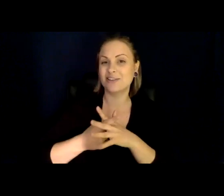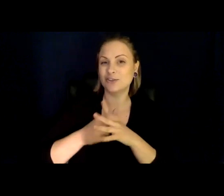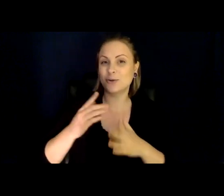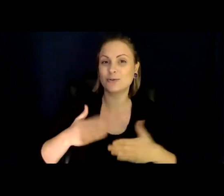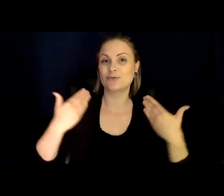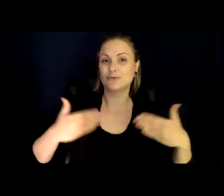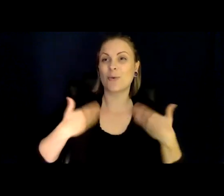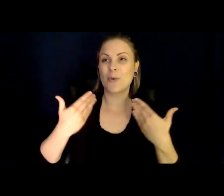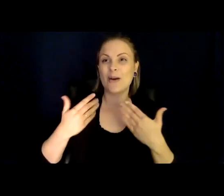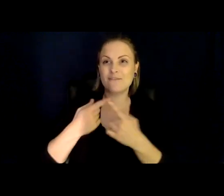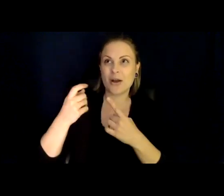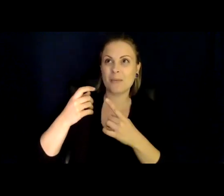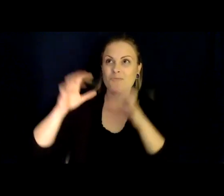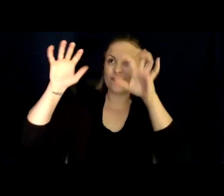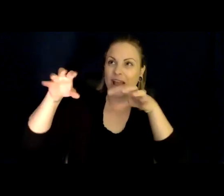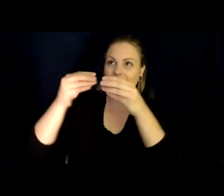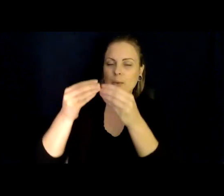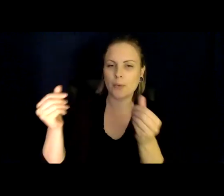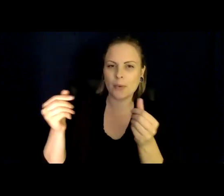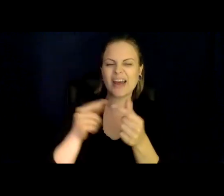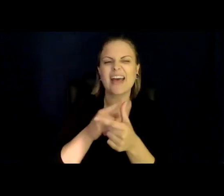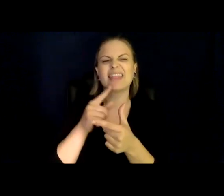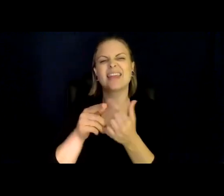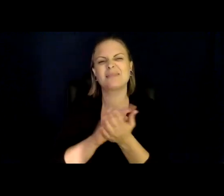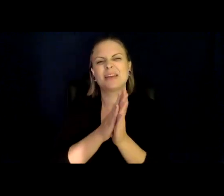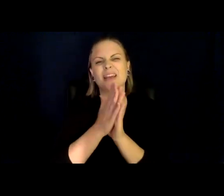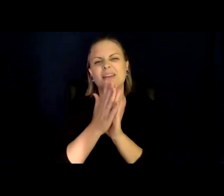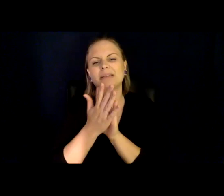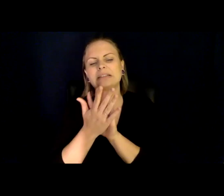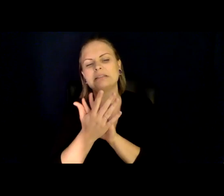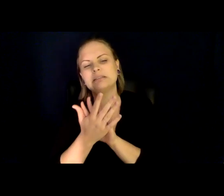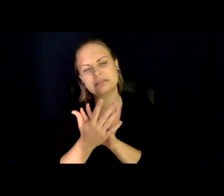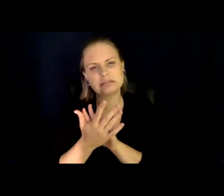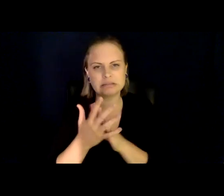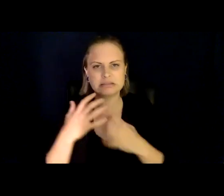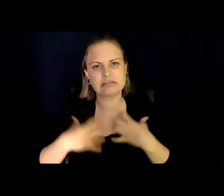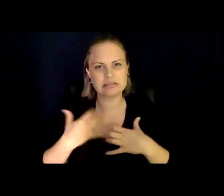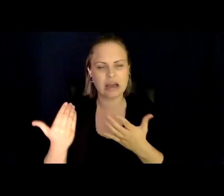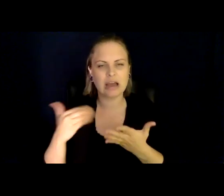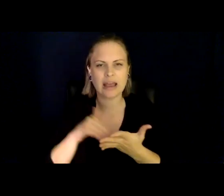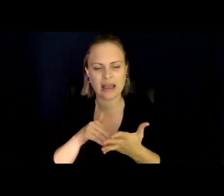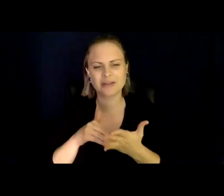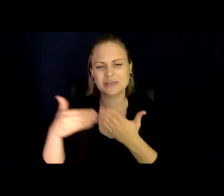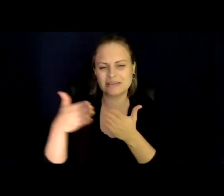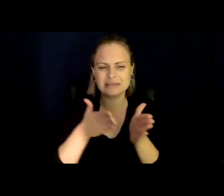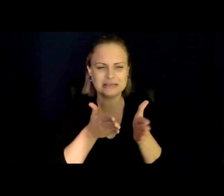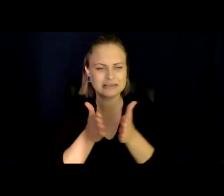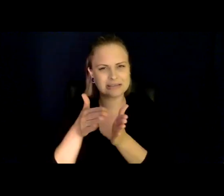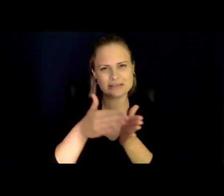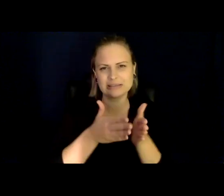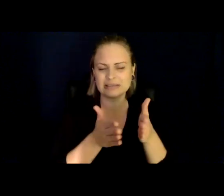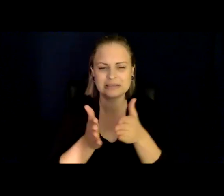gradually sifted into another level of resignation as we navigated among the bogs that had recently been cut for fuel.